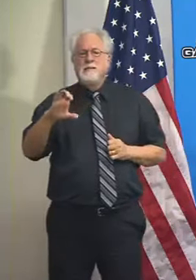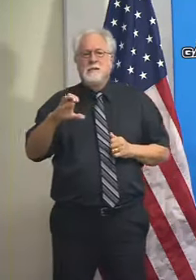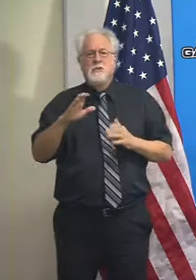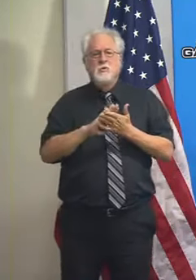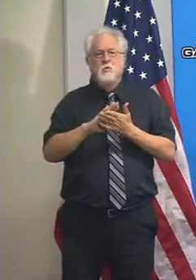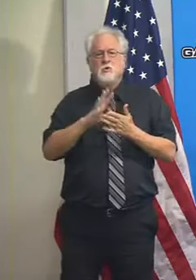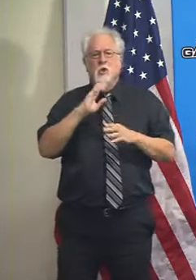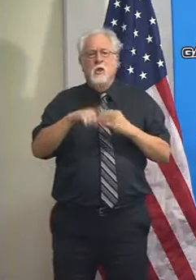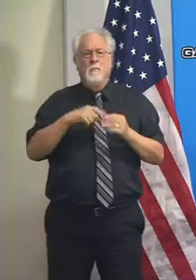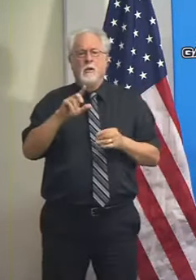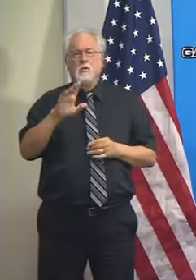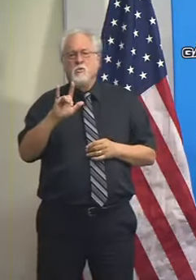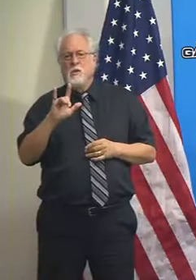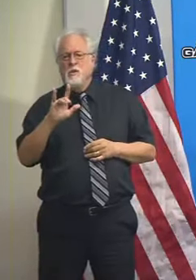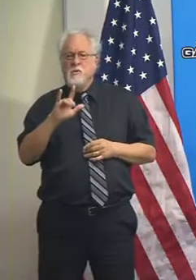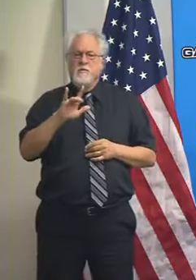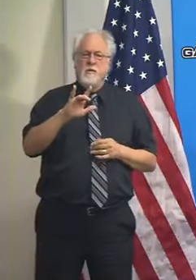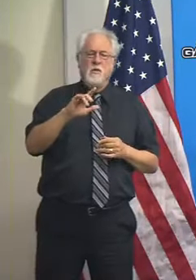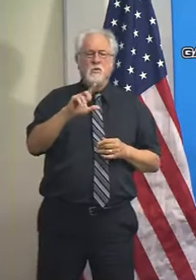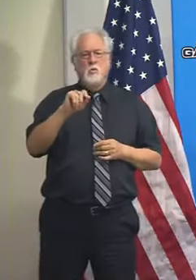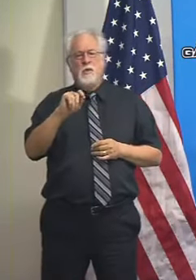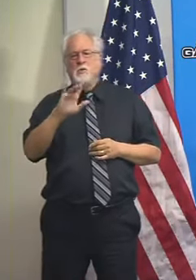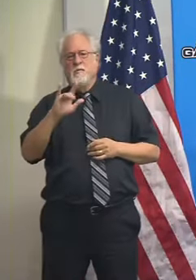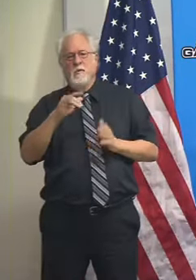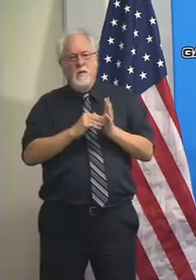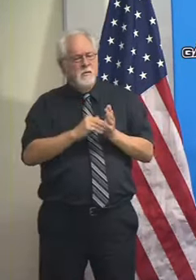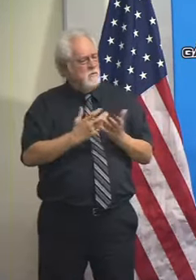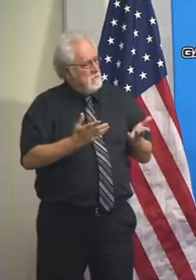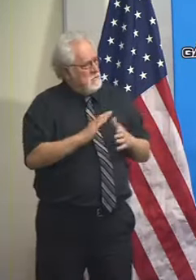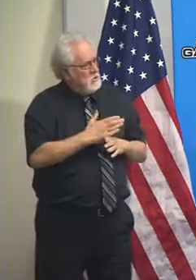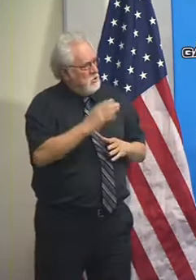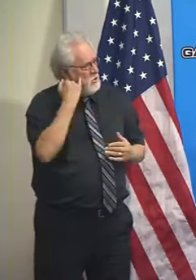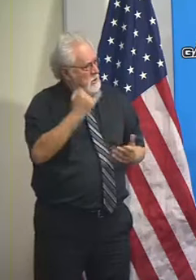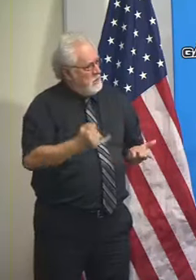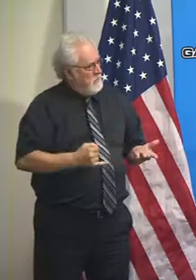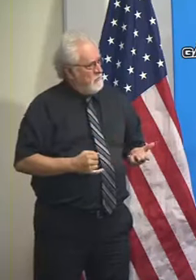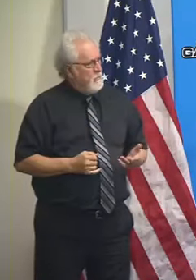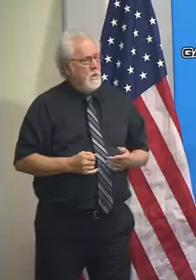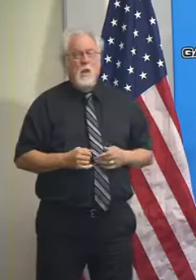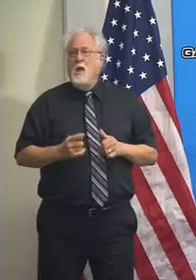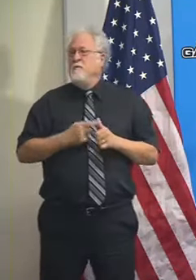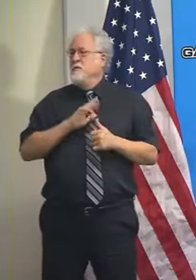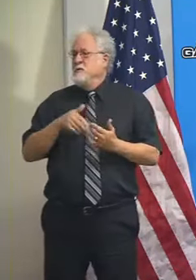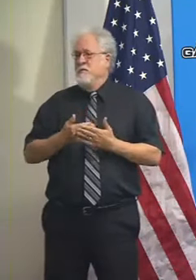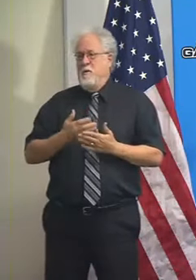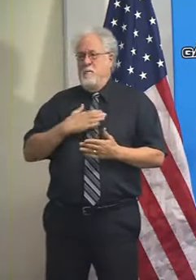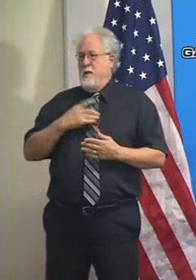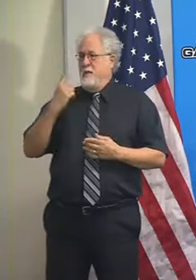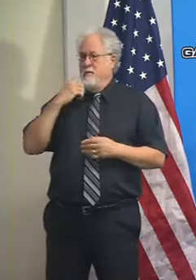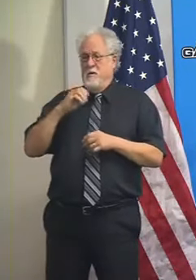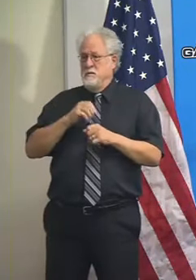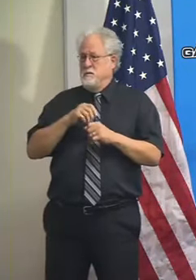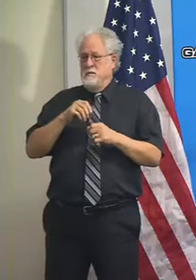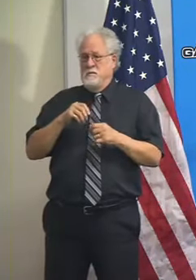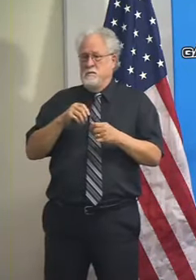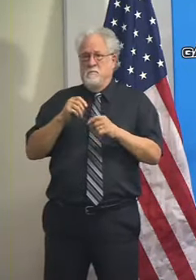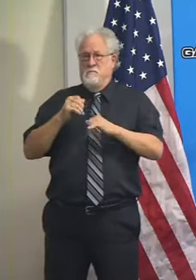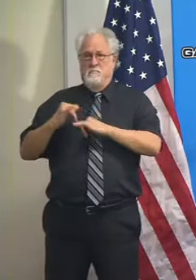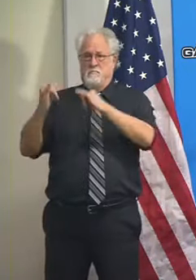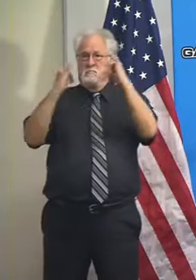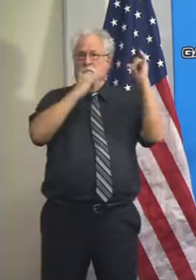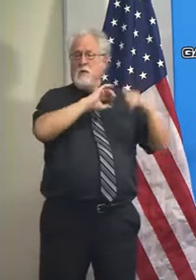about 25,000 or thereabouts. Can you share your thoughts on that? Yeah, well, first of all, my thoughts are in line with the other schools.